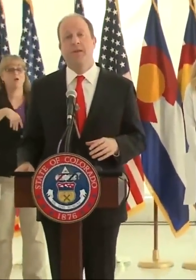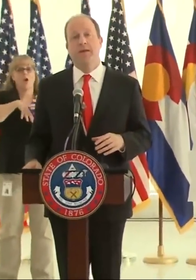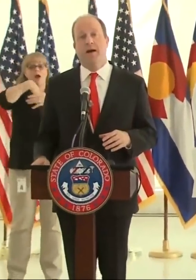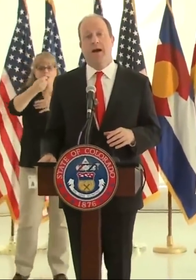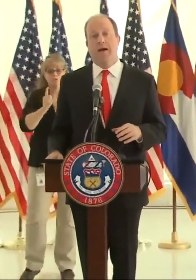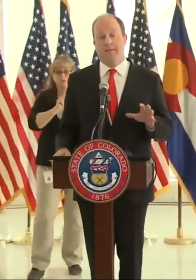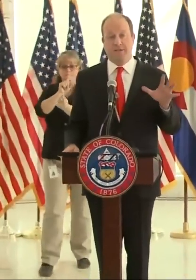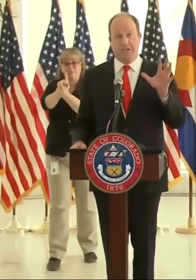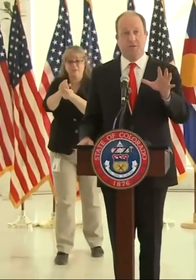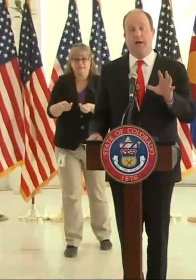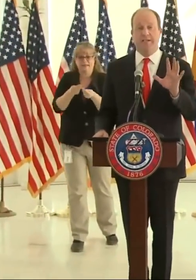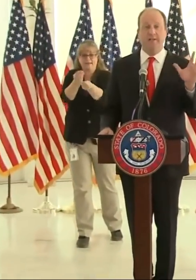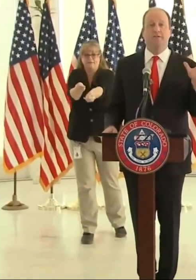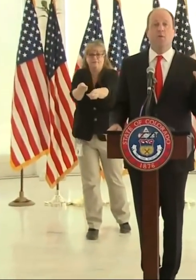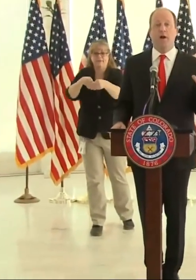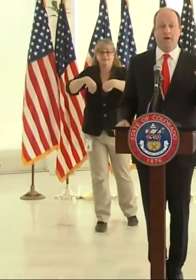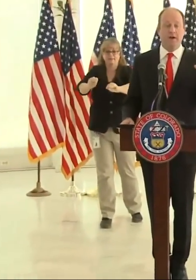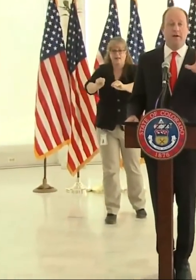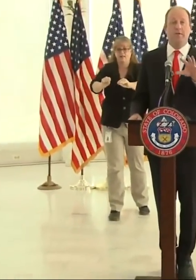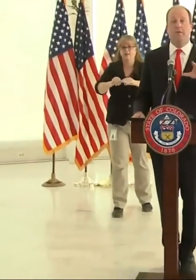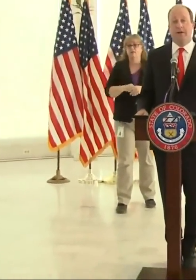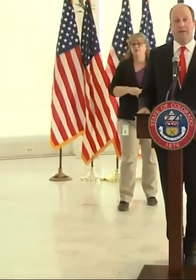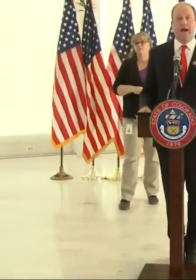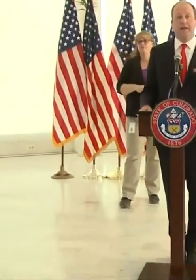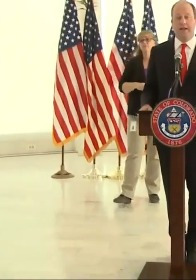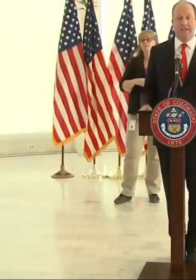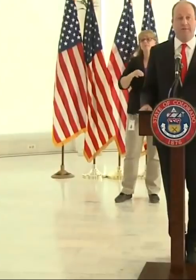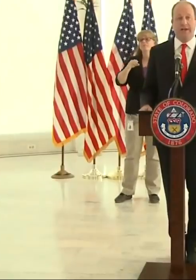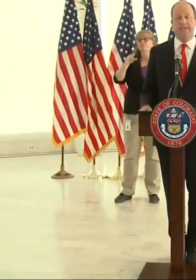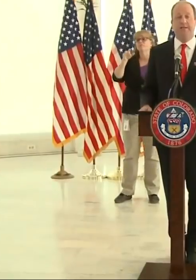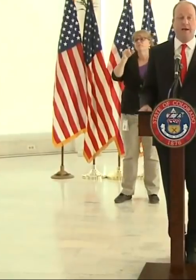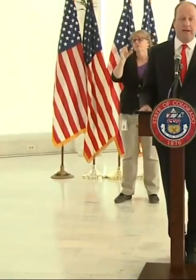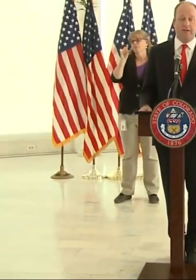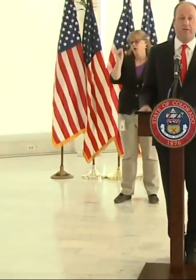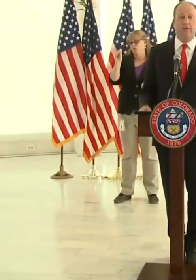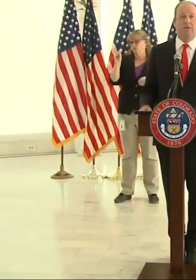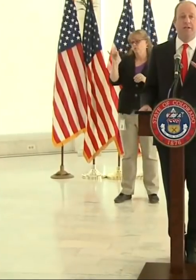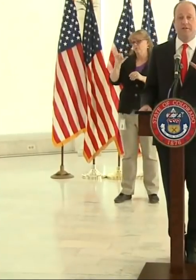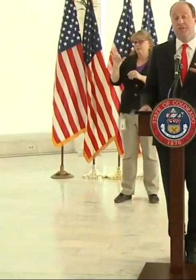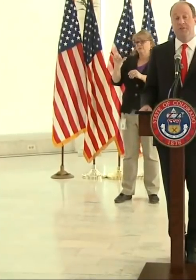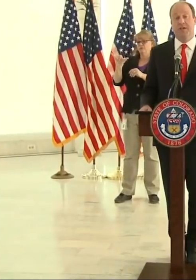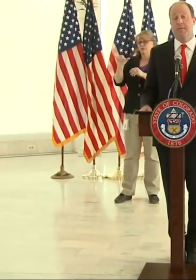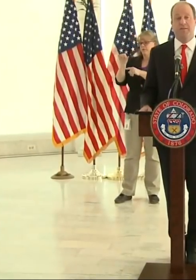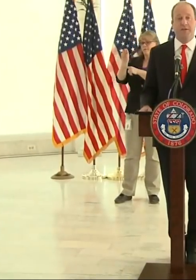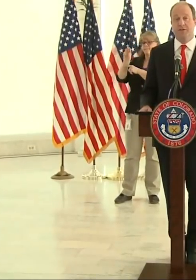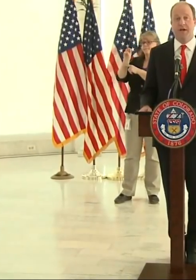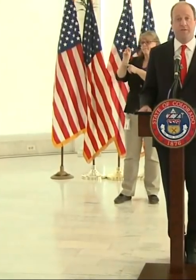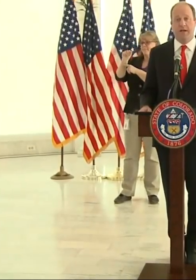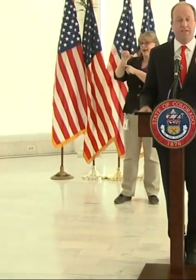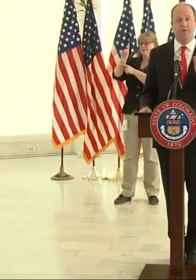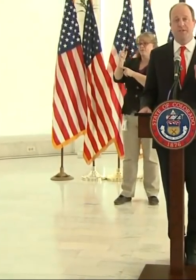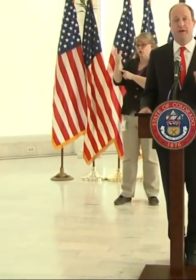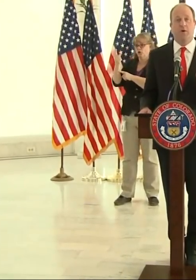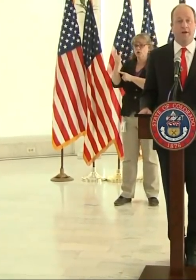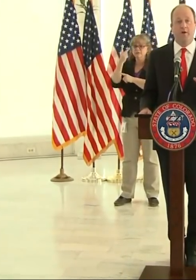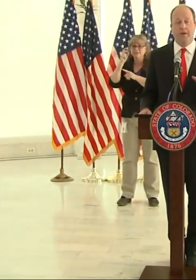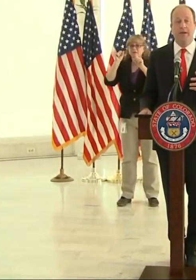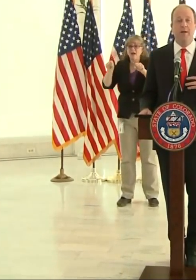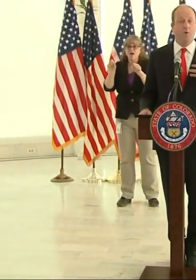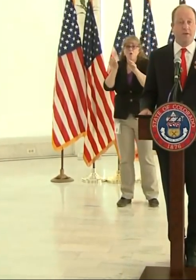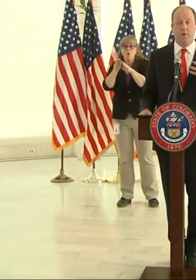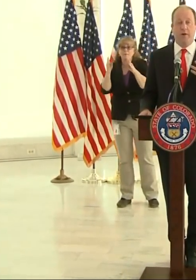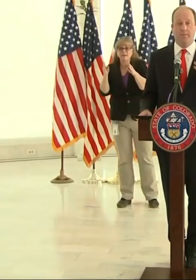1st. There's what I say, those that want to, not all of them will have the guidelines in place like the critical retailers do. Some might feel there's not enough customers and they don't